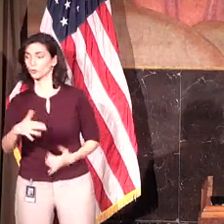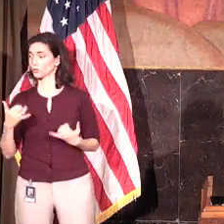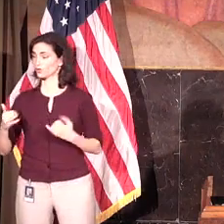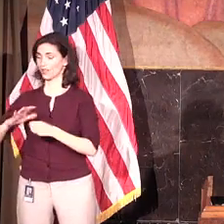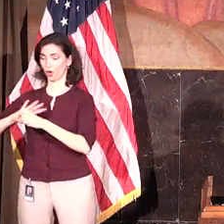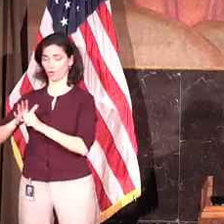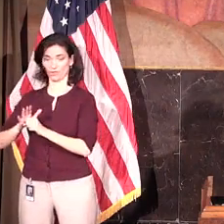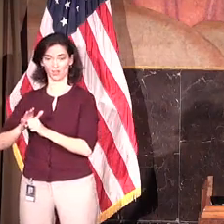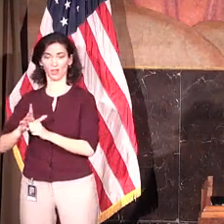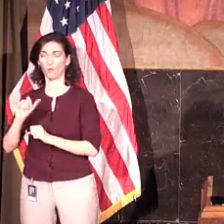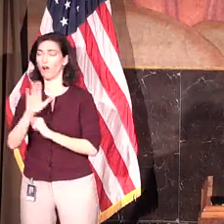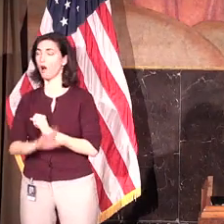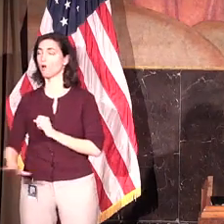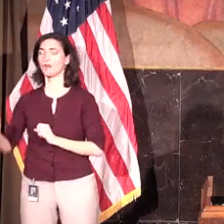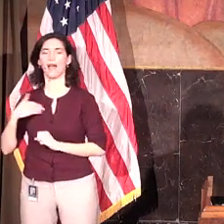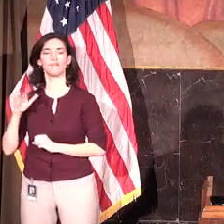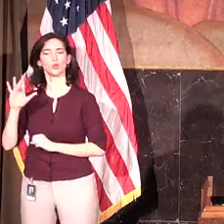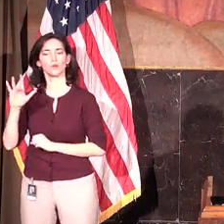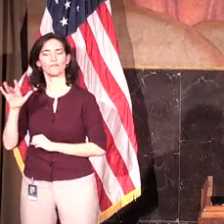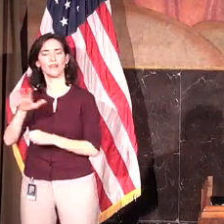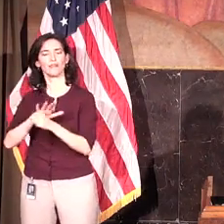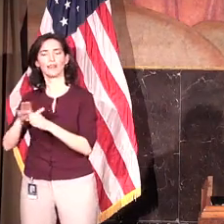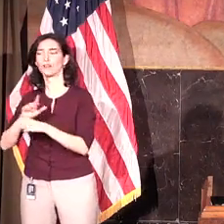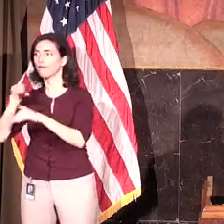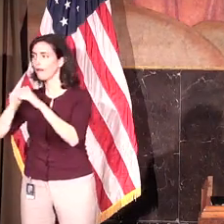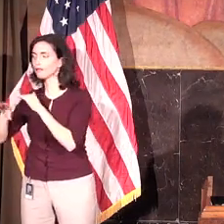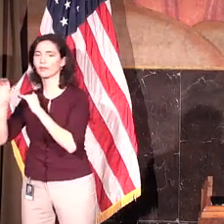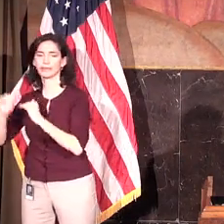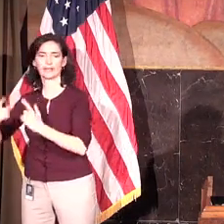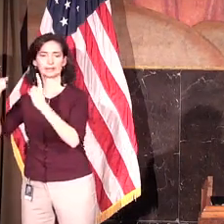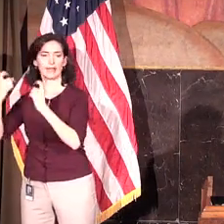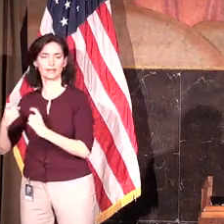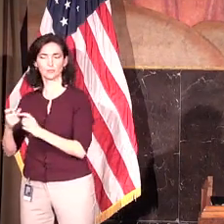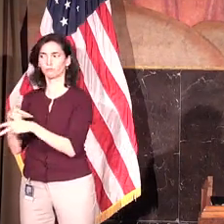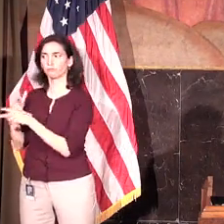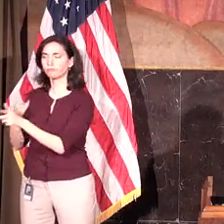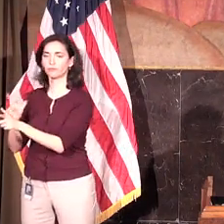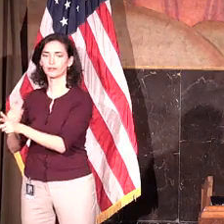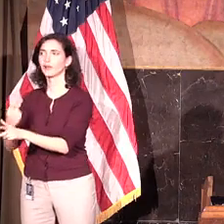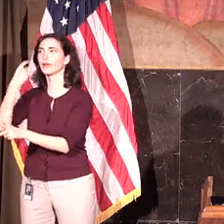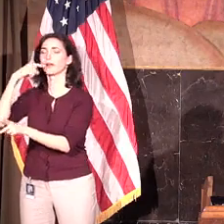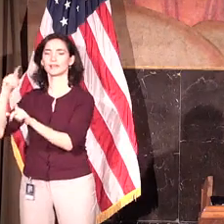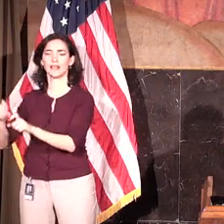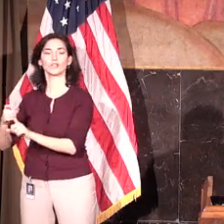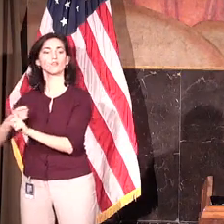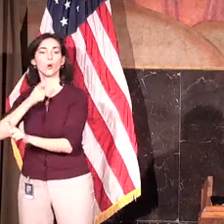sites around the state of Louisiana that the National Guard is running.